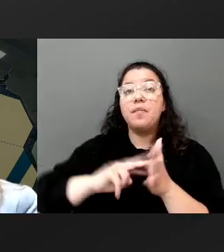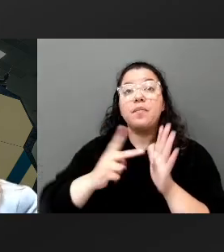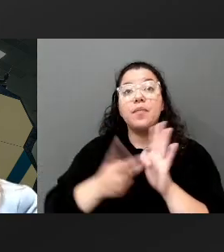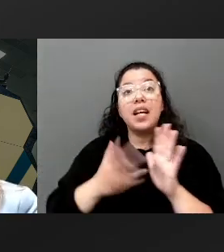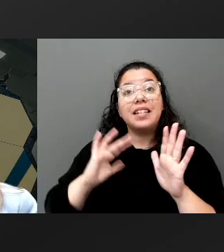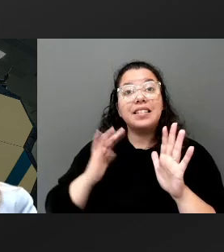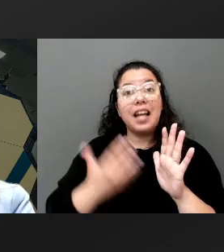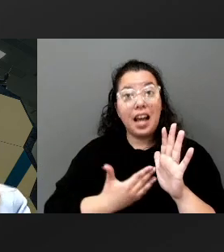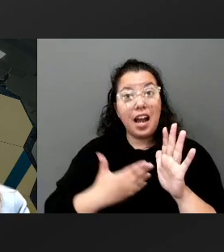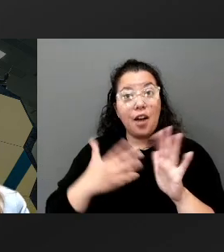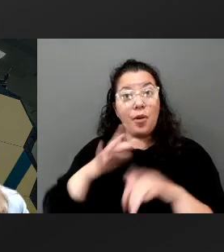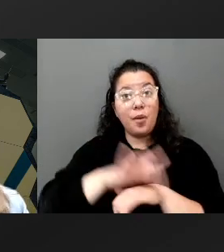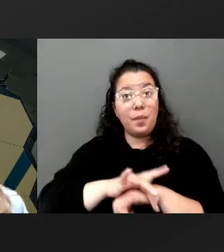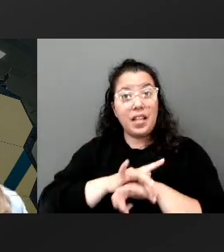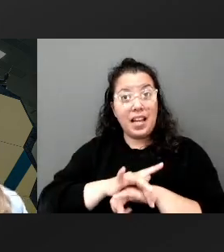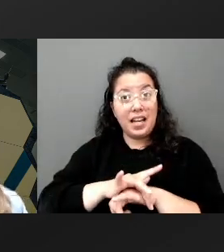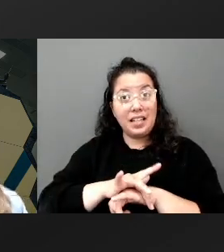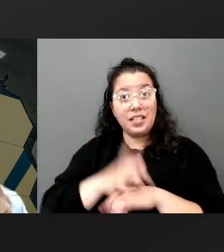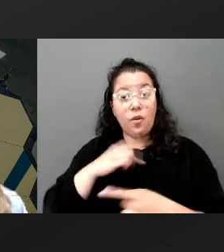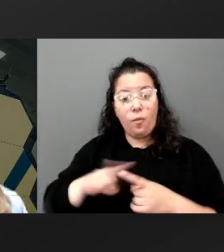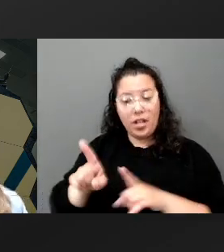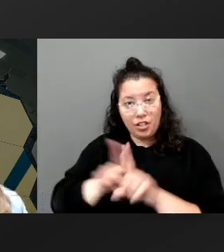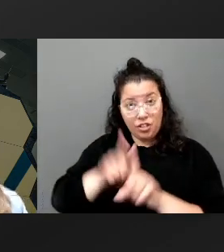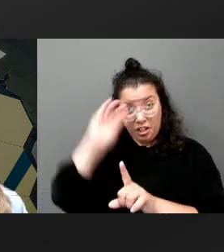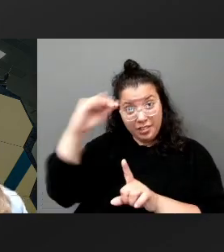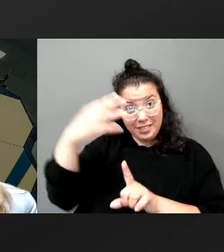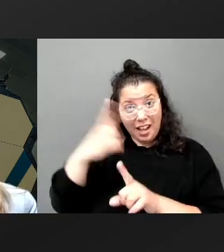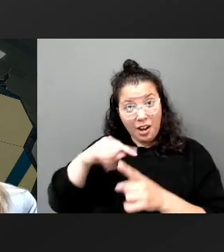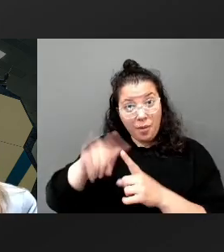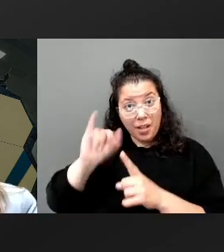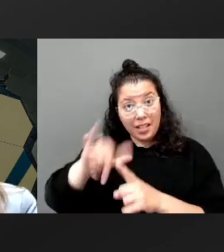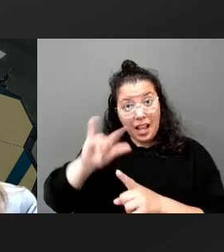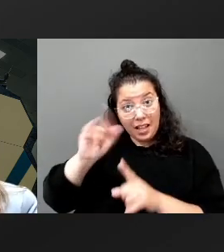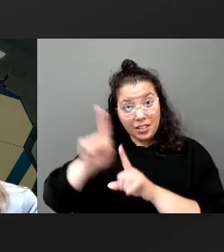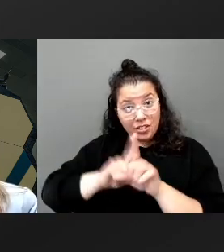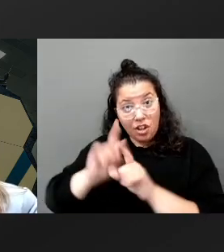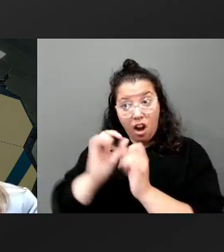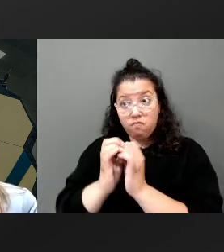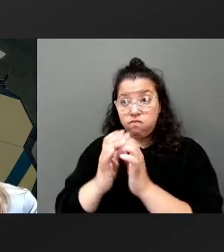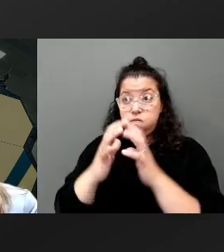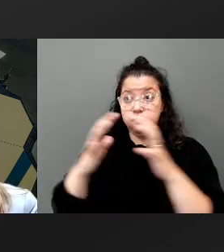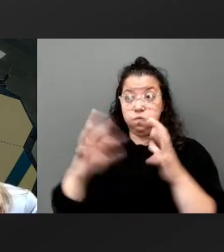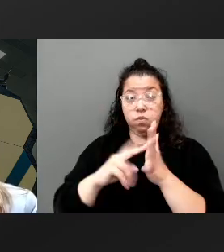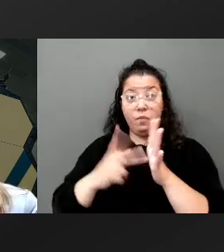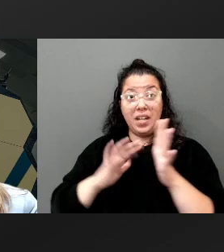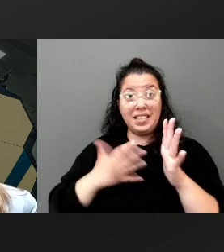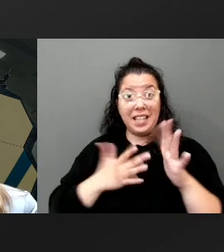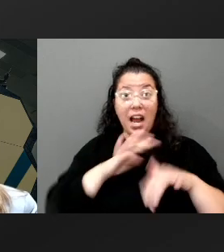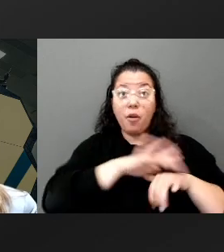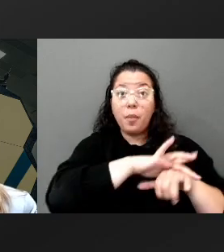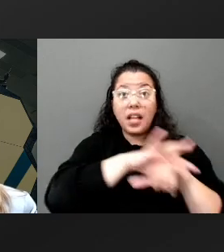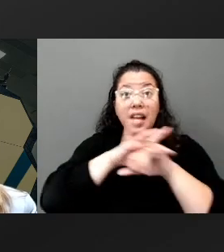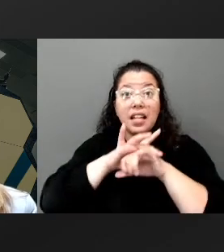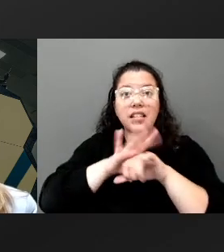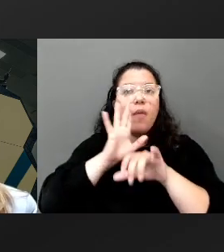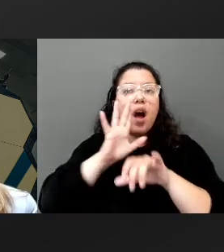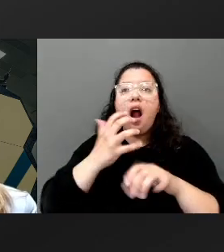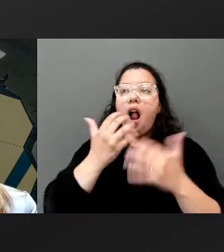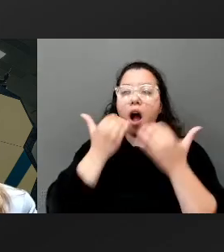enters this phase. But one thing that's really interesting about planetary nebula, and something that we actually had discoveries with